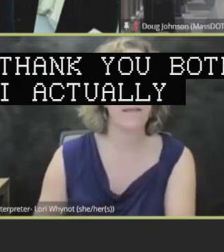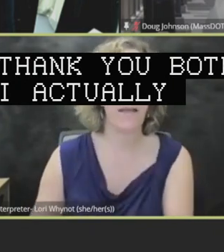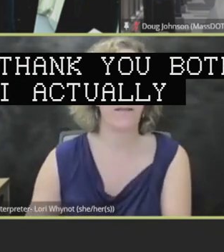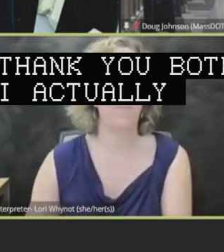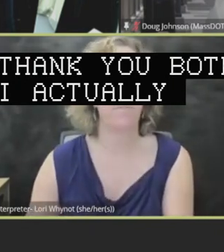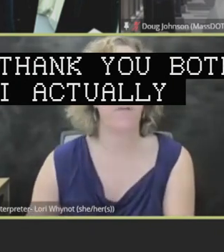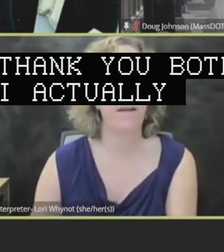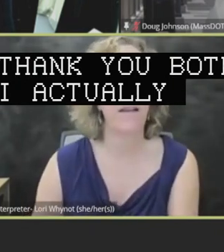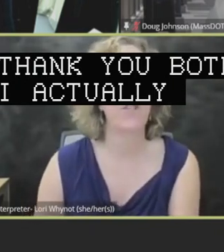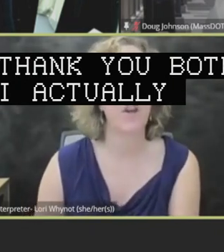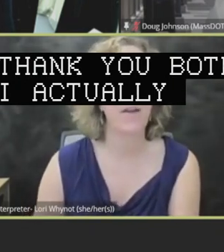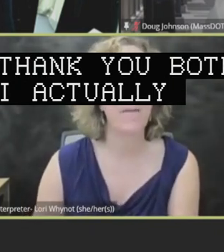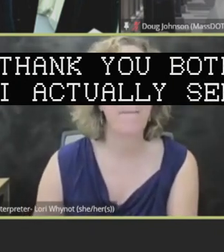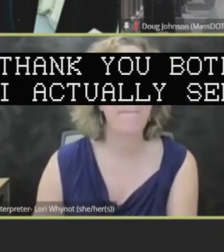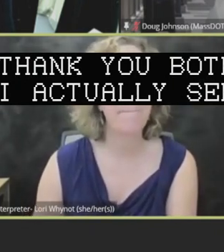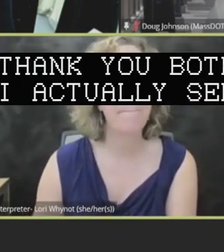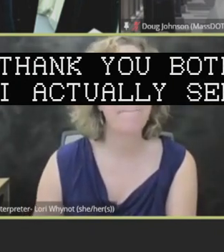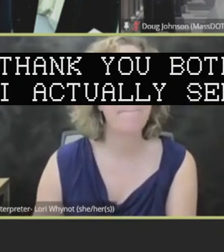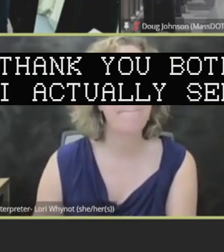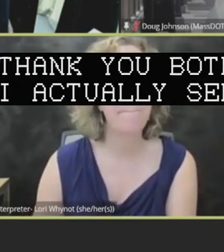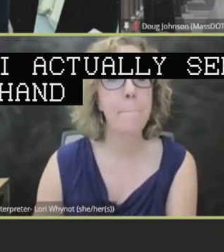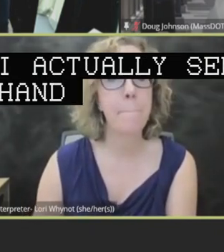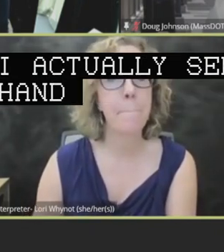Jerry has his hand up. I recognize Jerry.